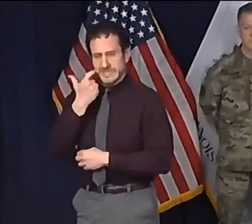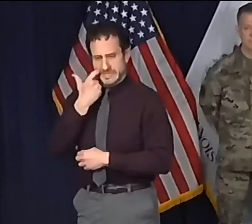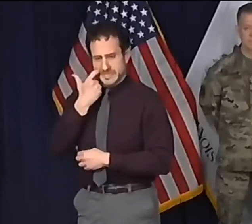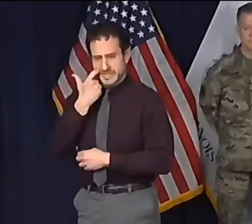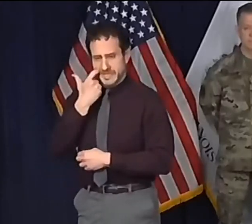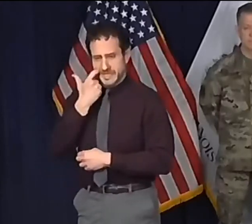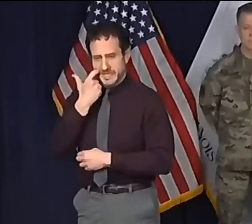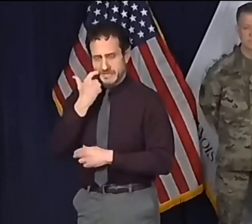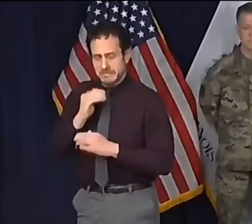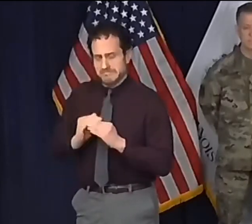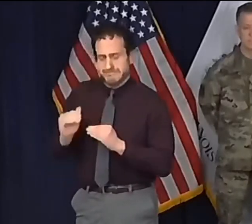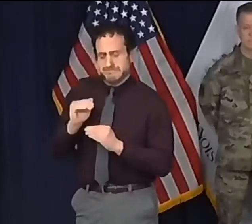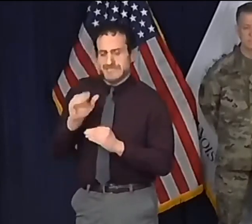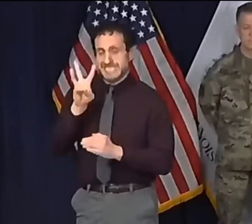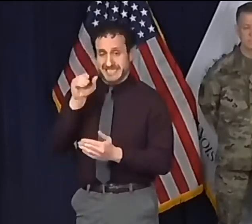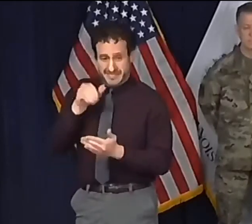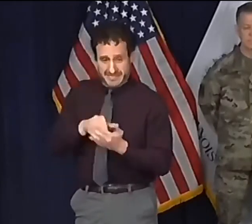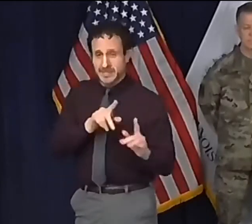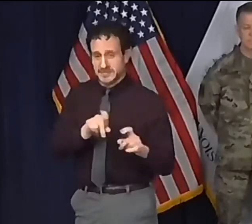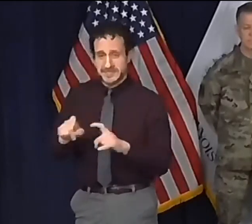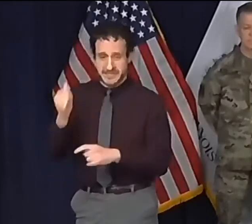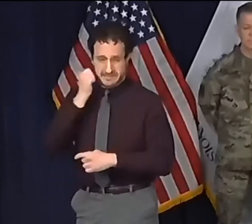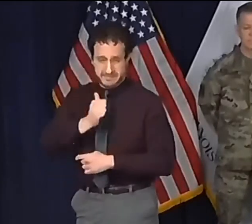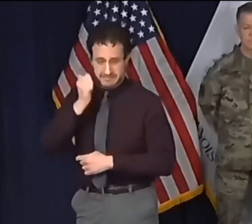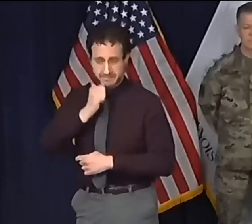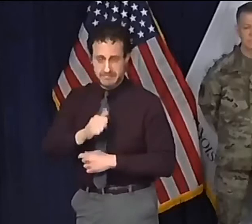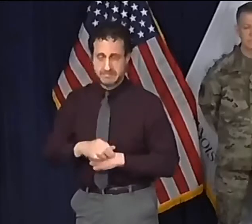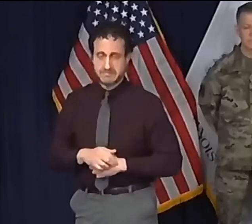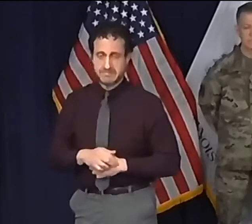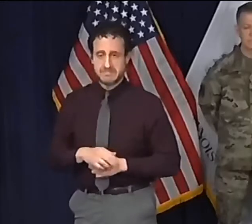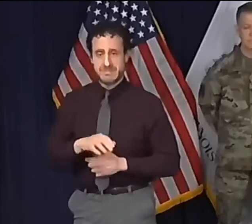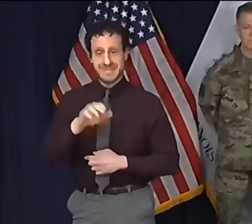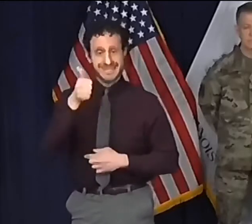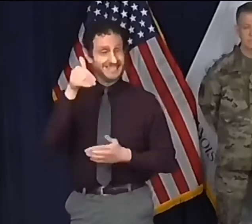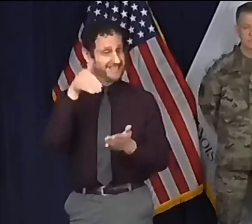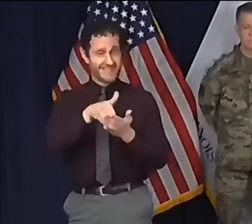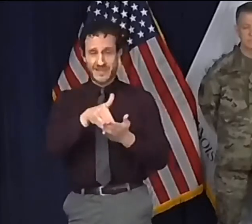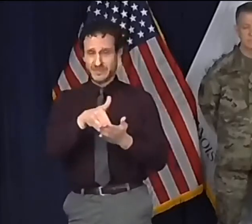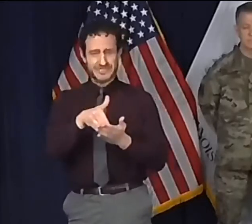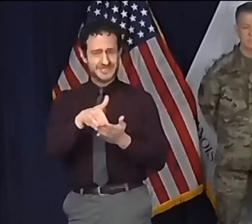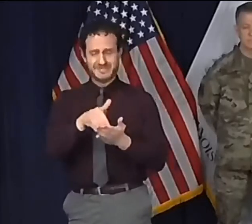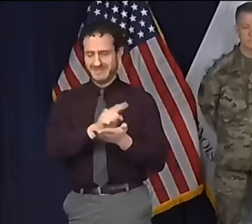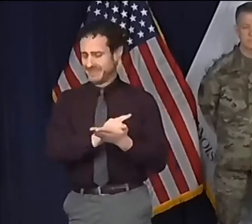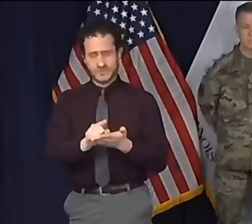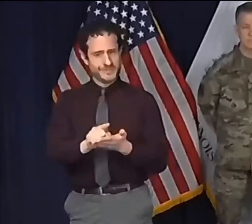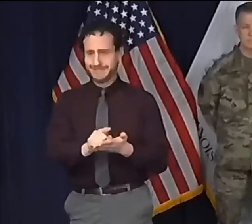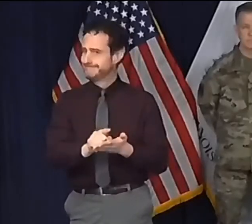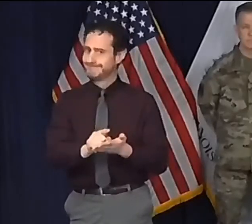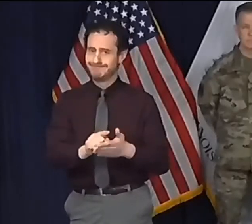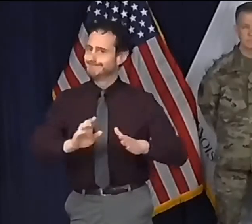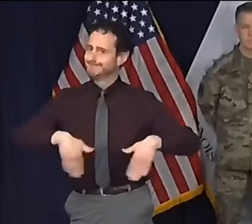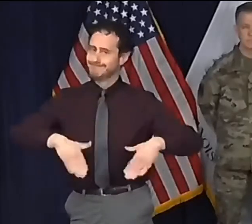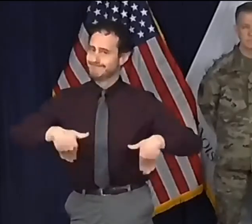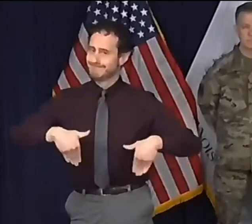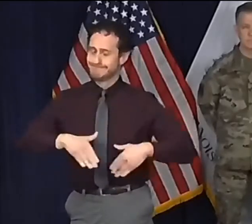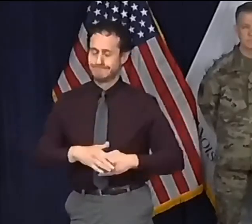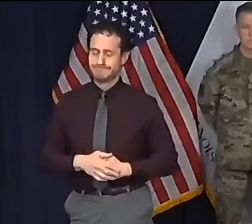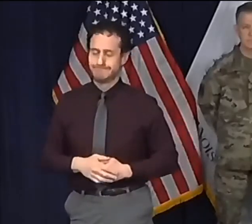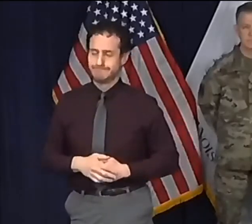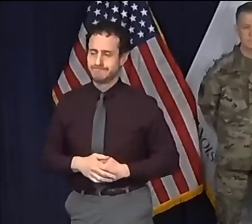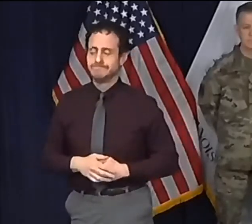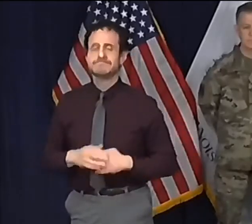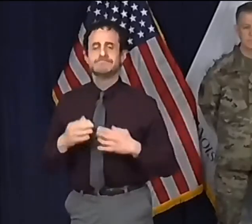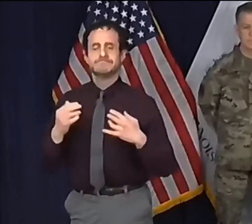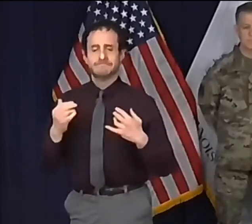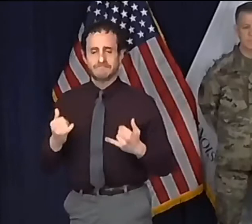in the digital press room, a reminder that if you would like to ask a question, you can click the raise your hand button. Today, I'm going to lay